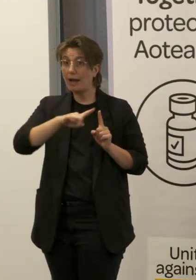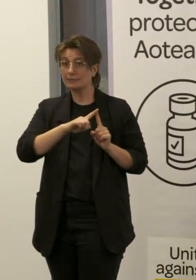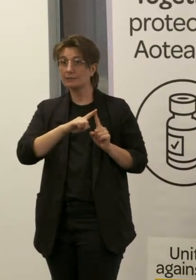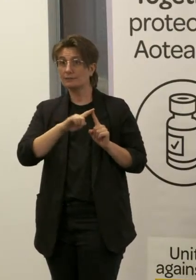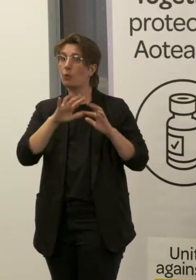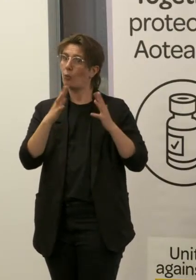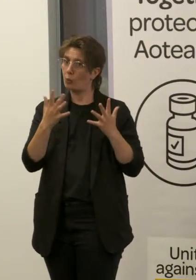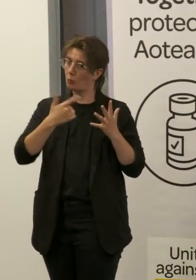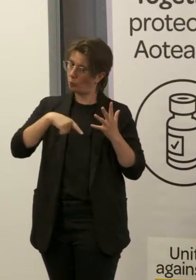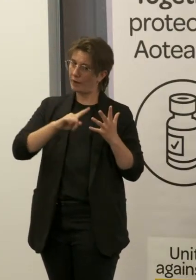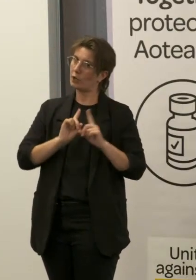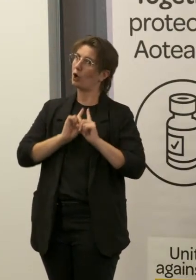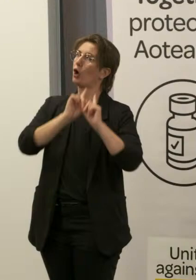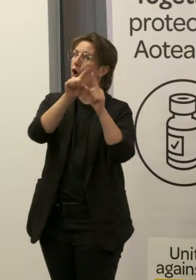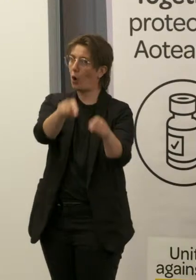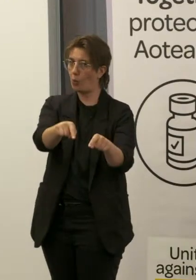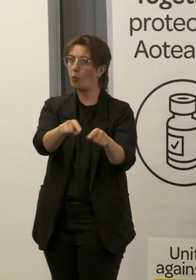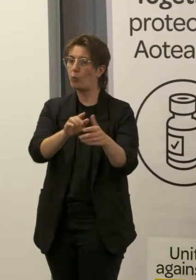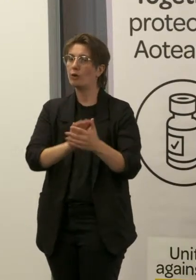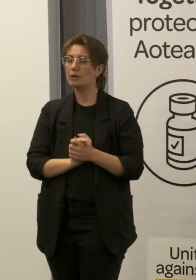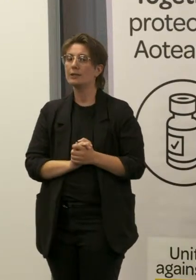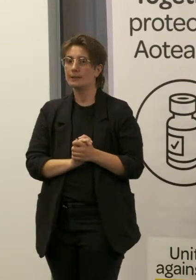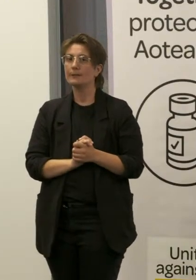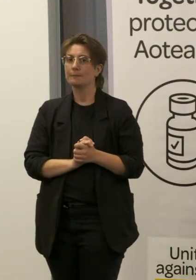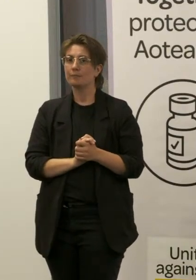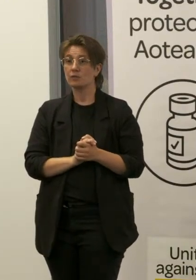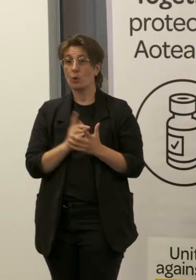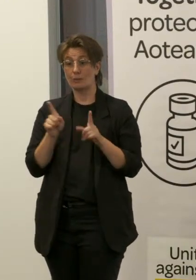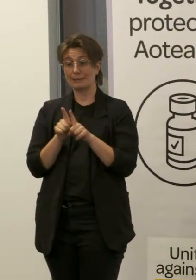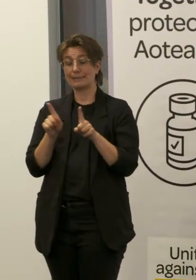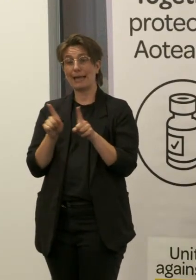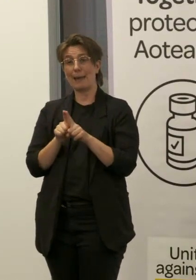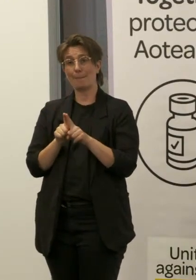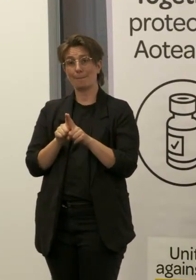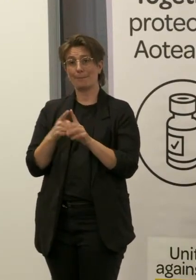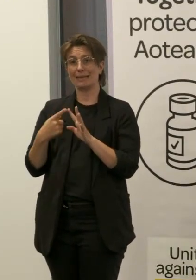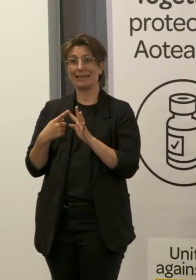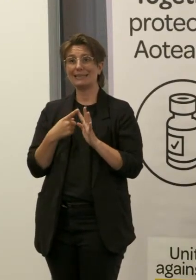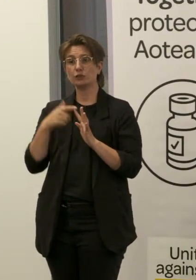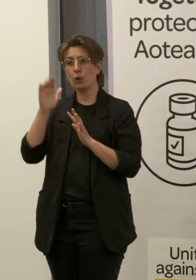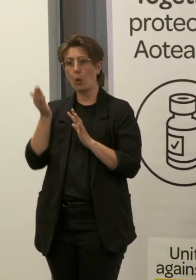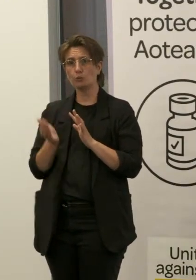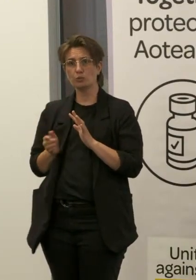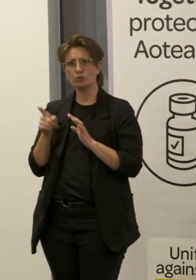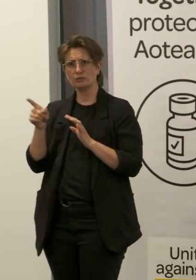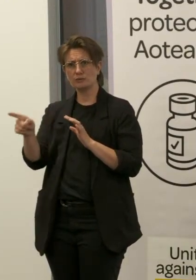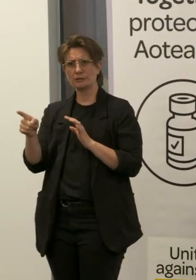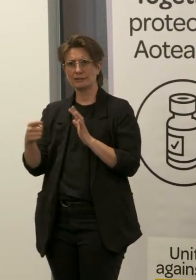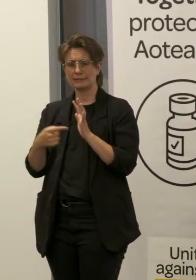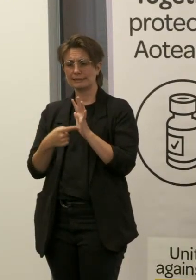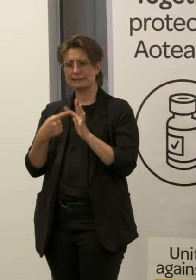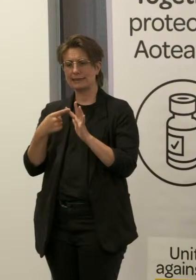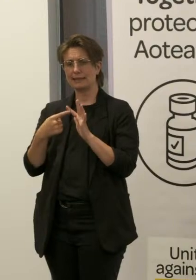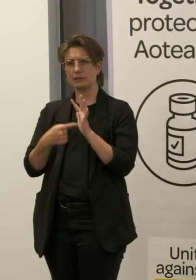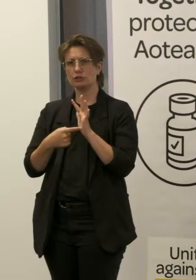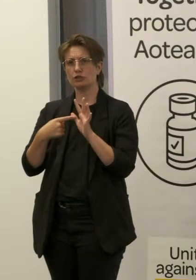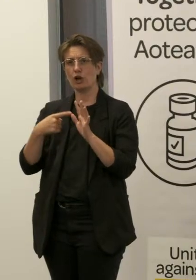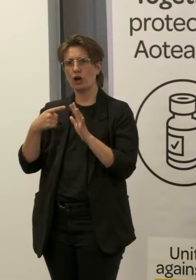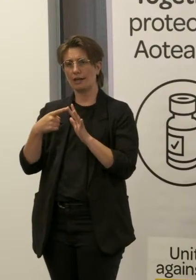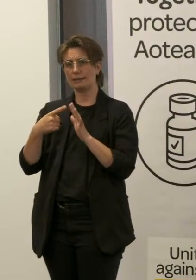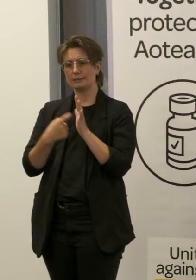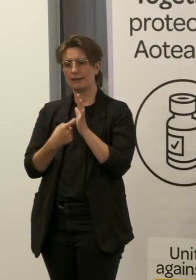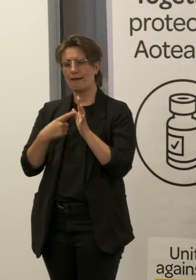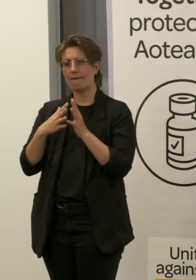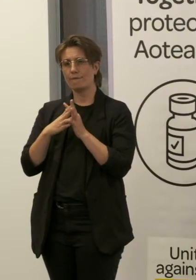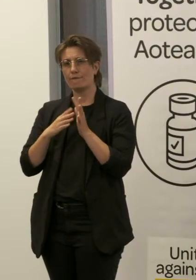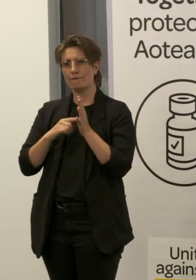I work is having conversations with the teams in Tairāwhiti, and they're saying that their approach there is really tailored